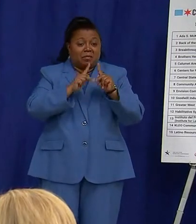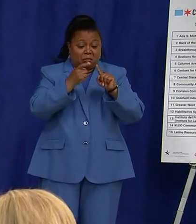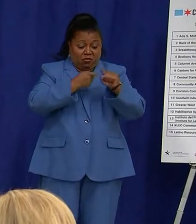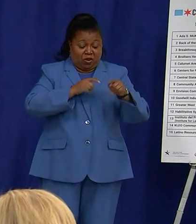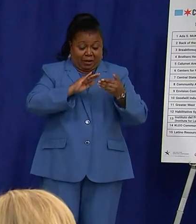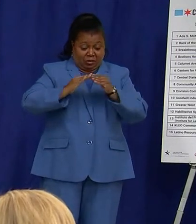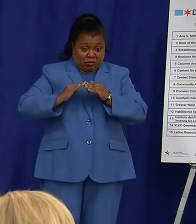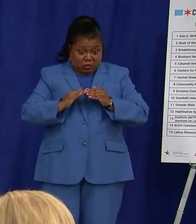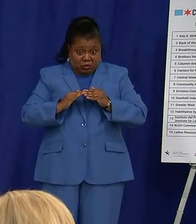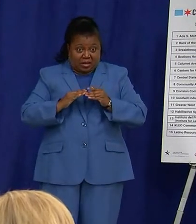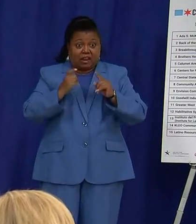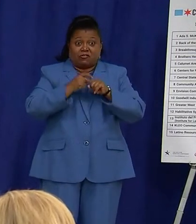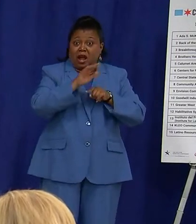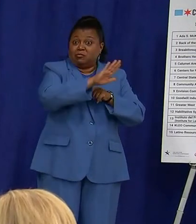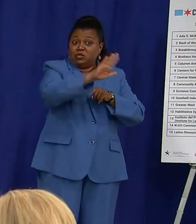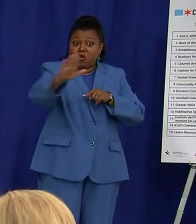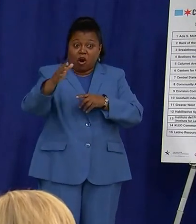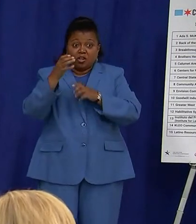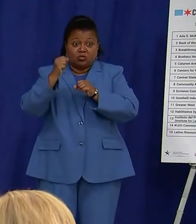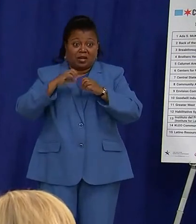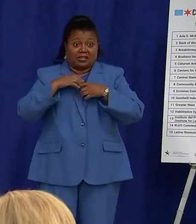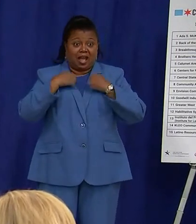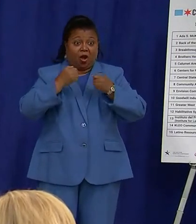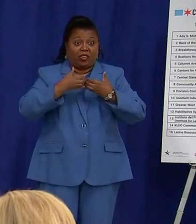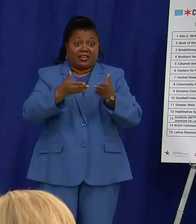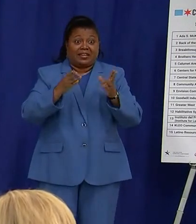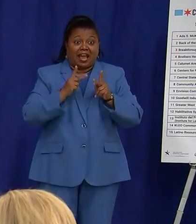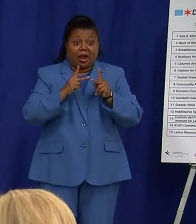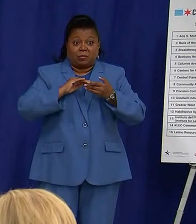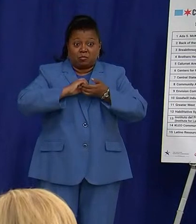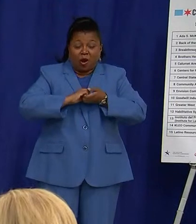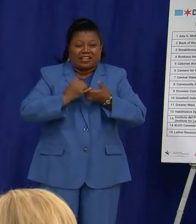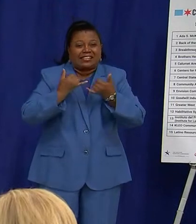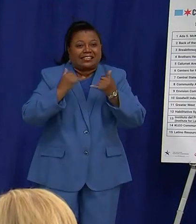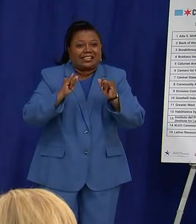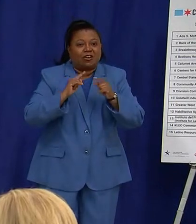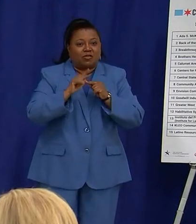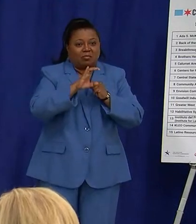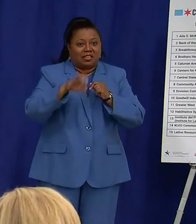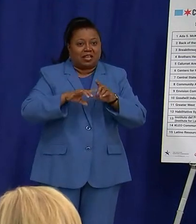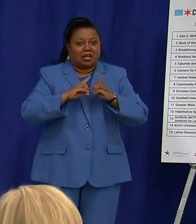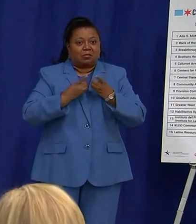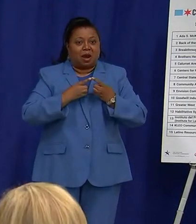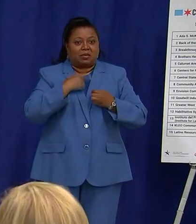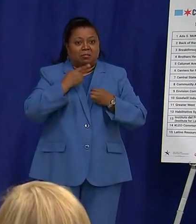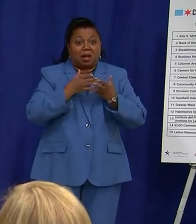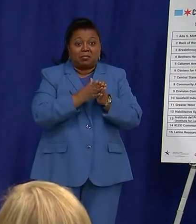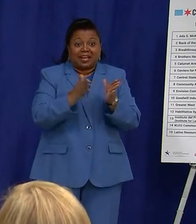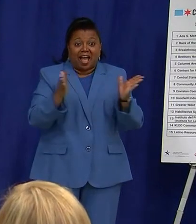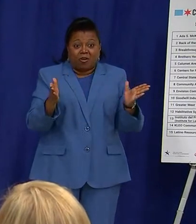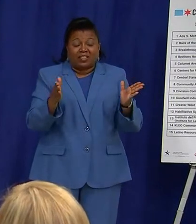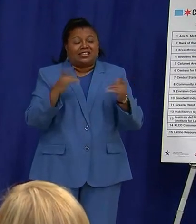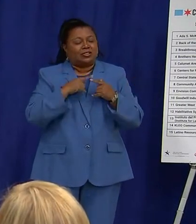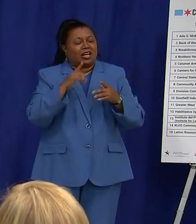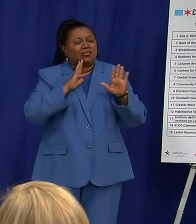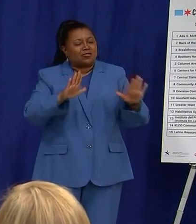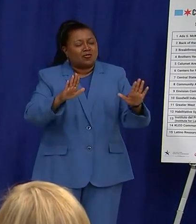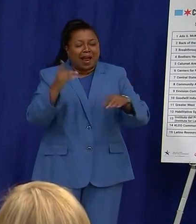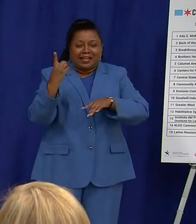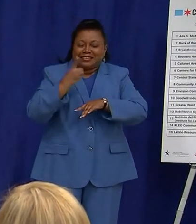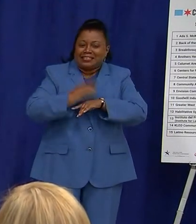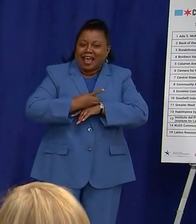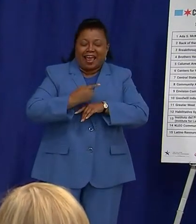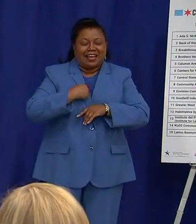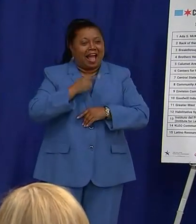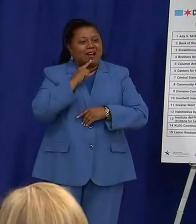from communities, from your trusted healthcare partners, and still from the Chicago Department of Public Health. So it's a great